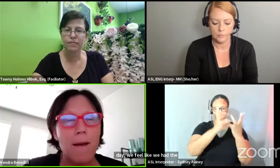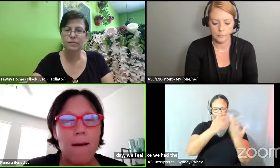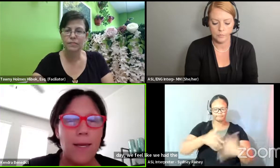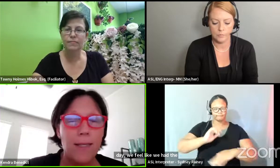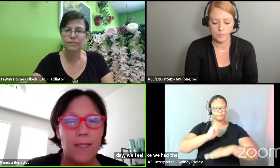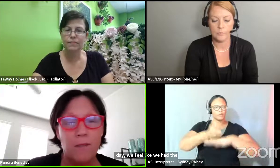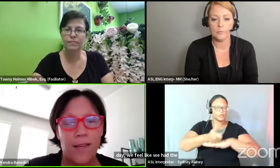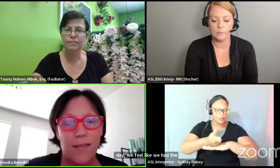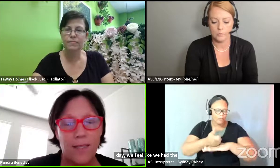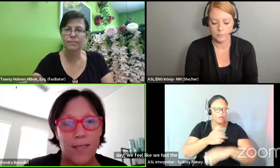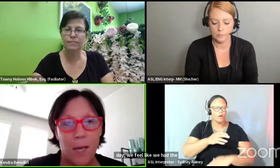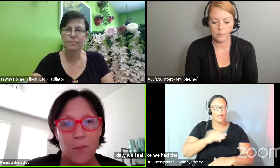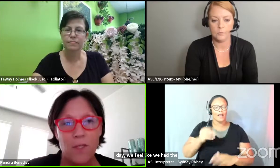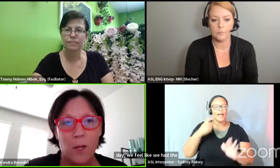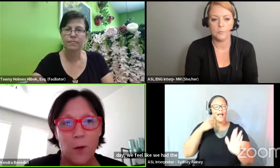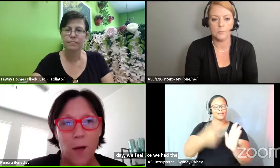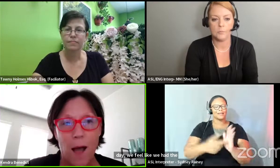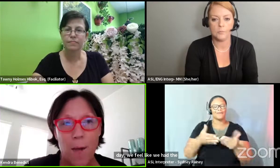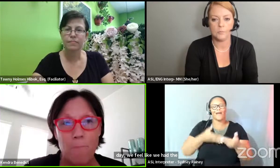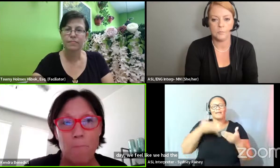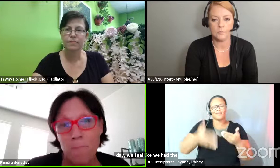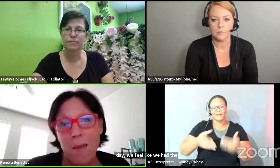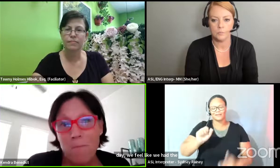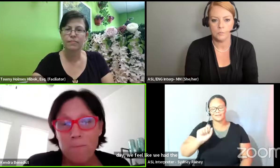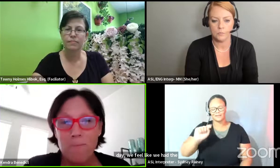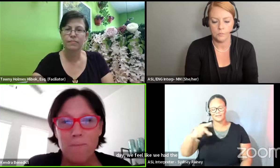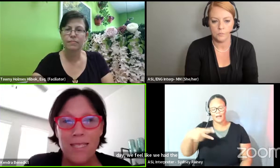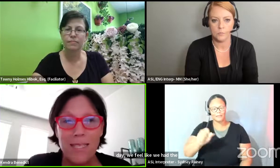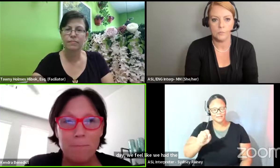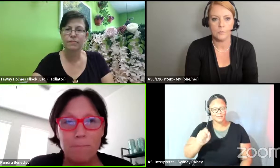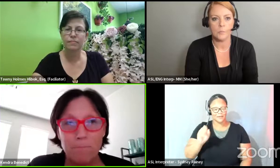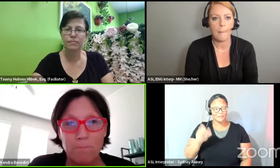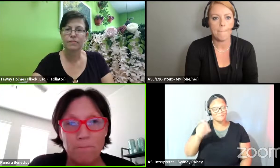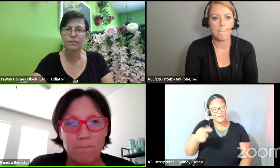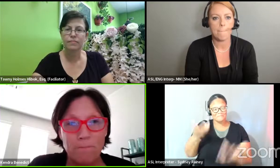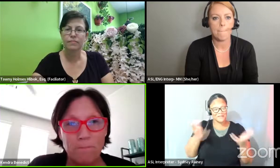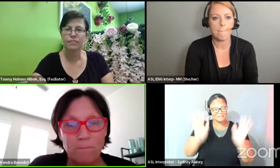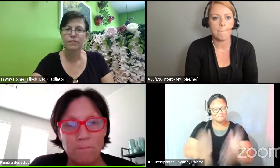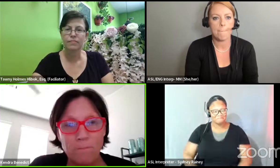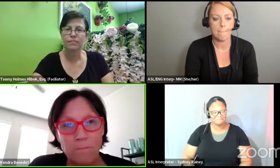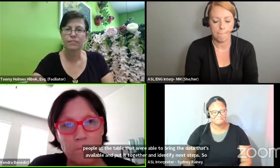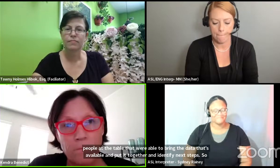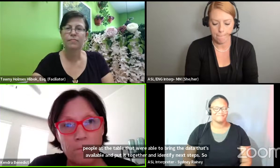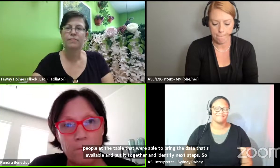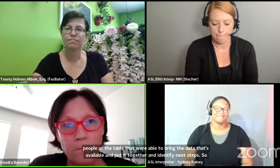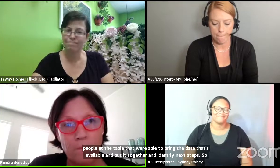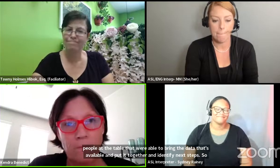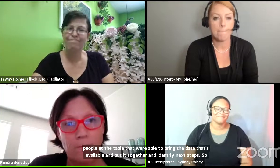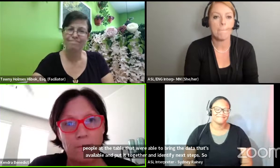and identify next steps. So yeah, that's it.